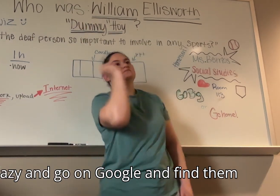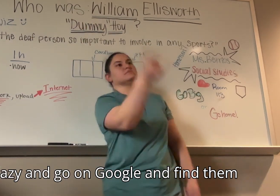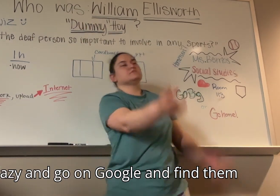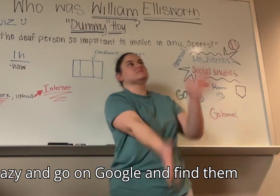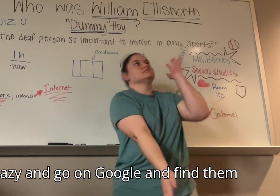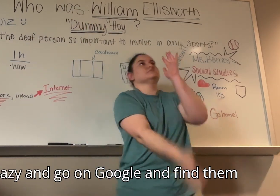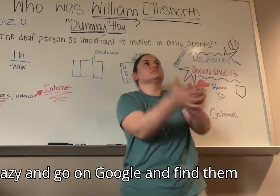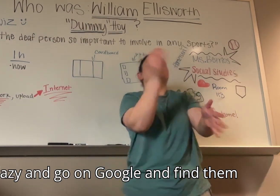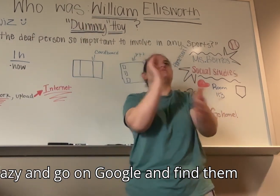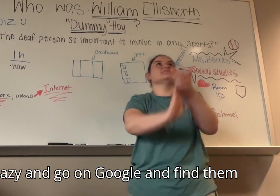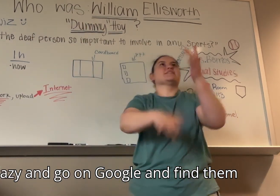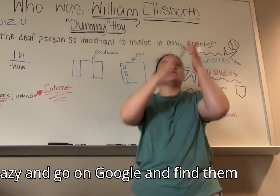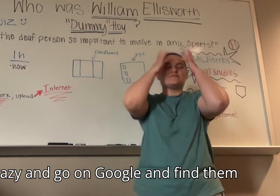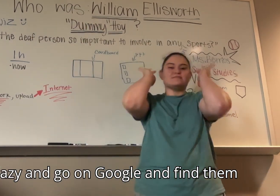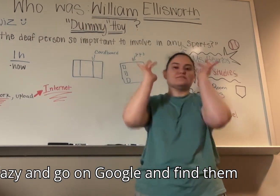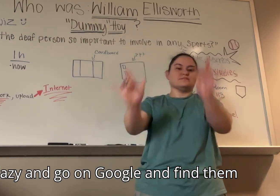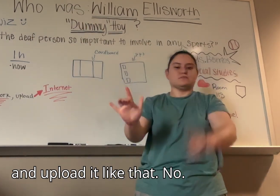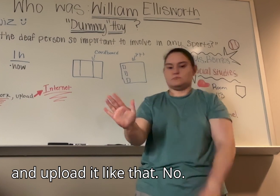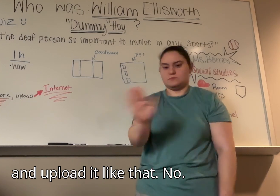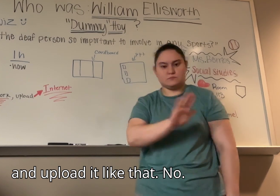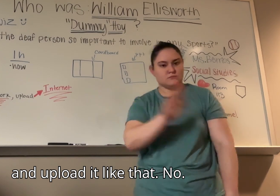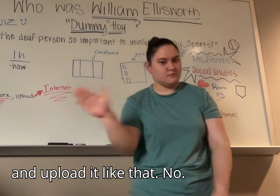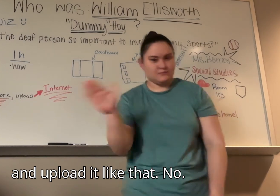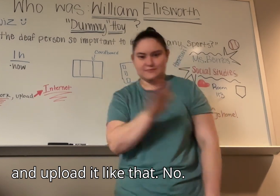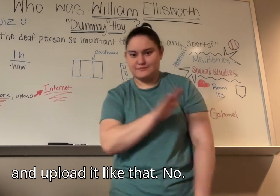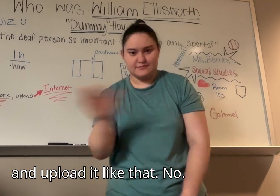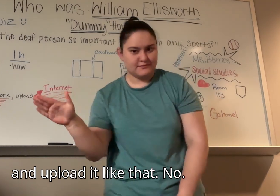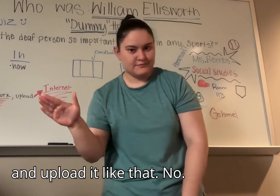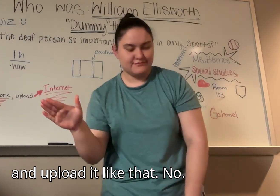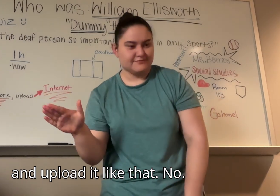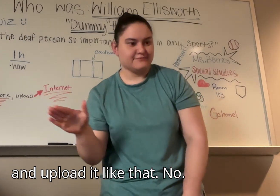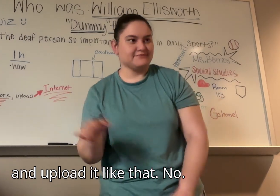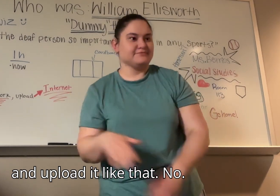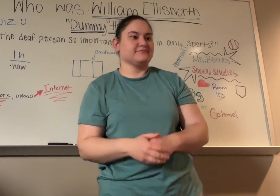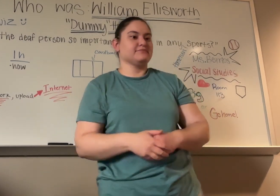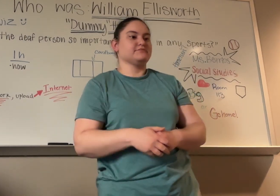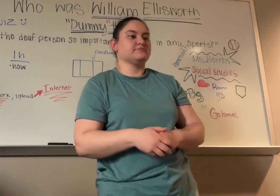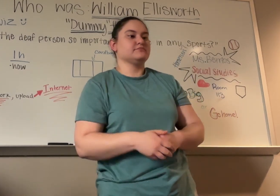on Google and find them and then upload it like that. No.